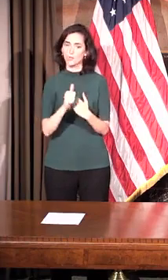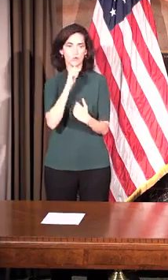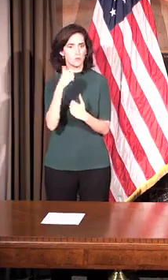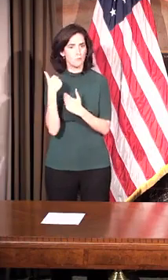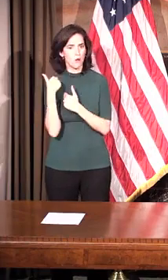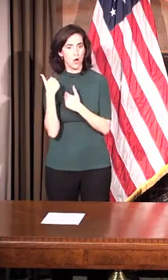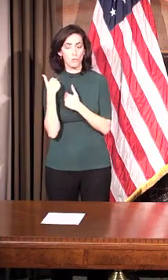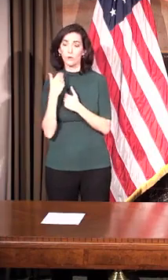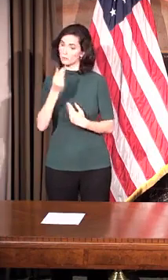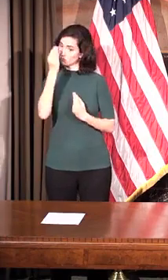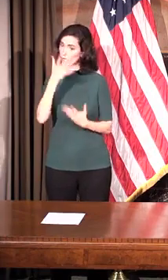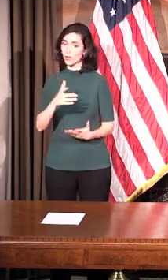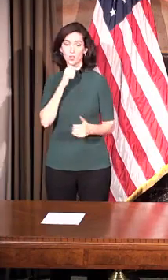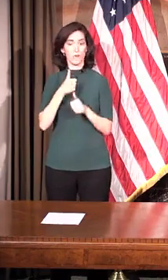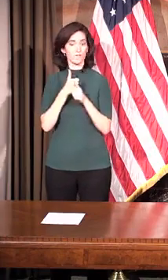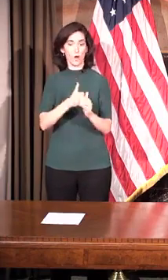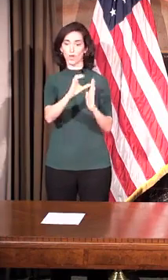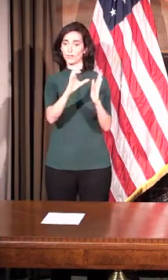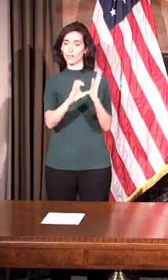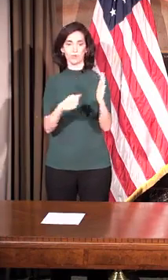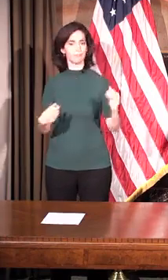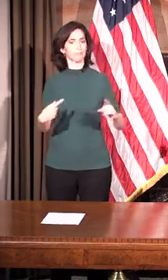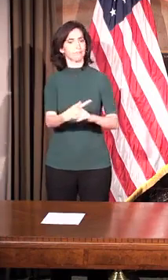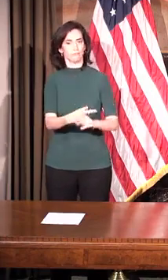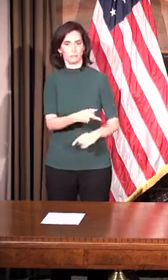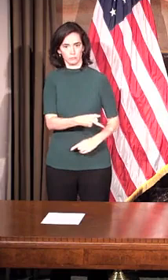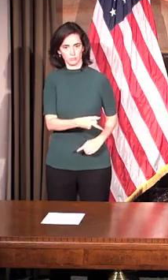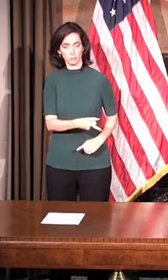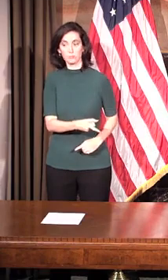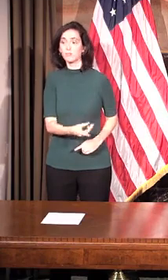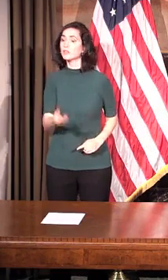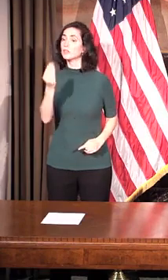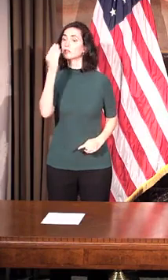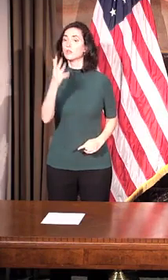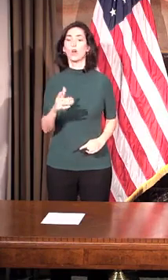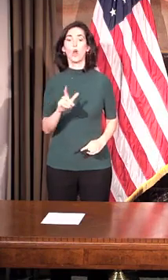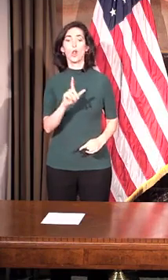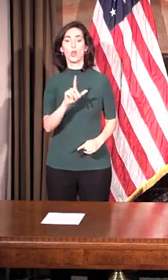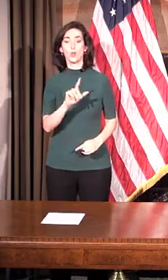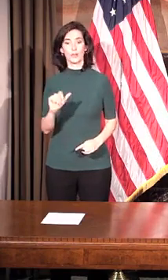is unconstitutional. Simply put, the Louisiana